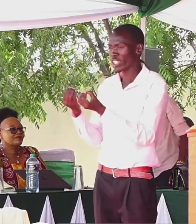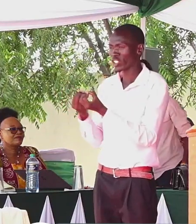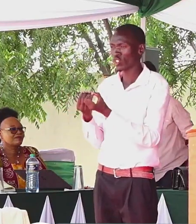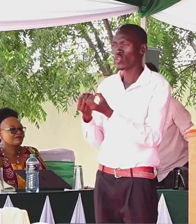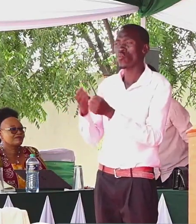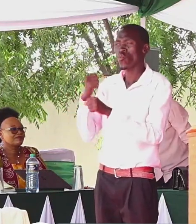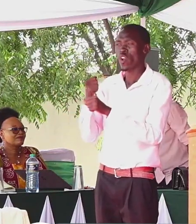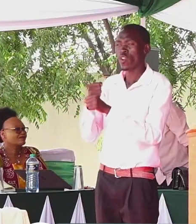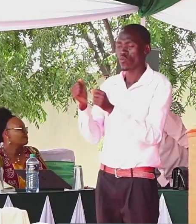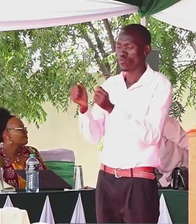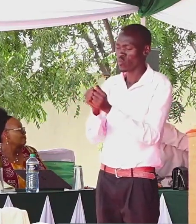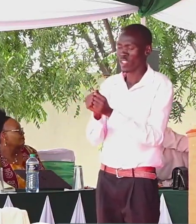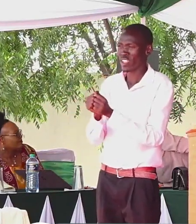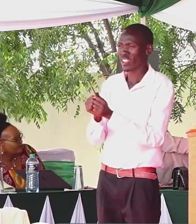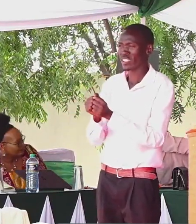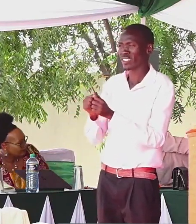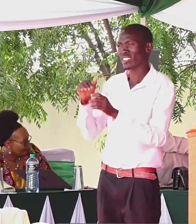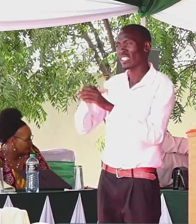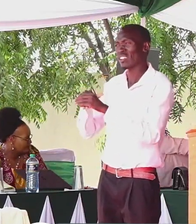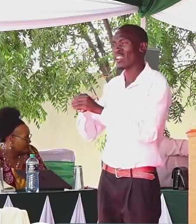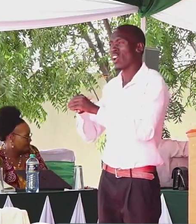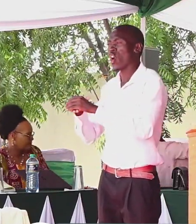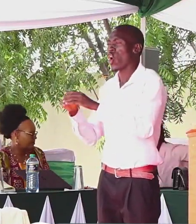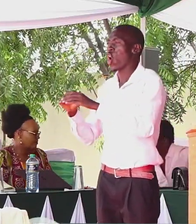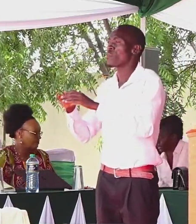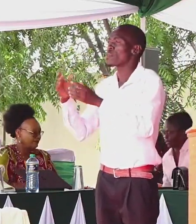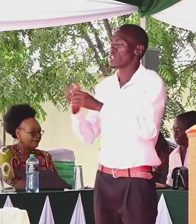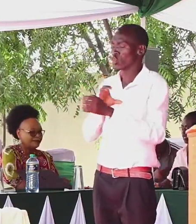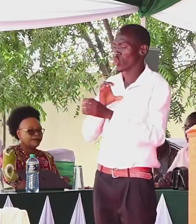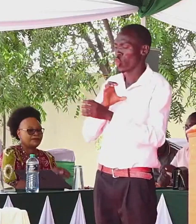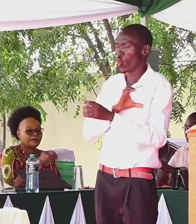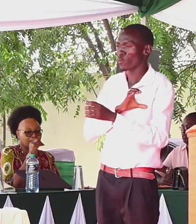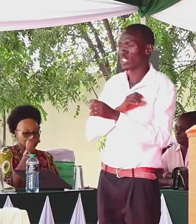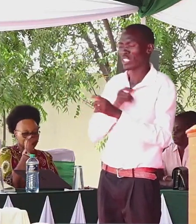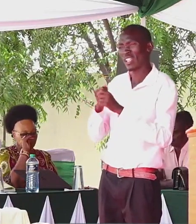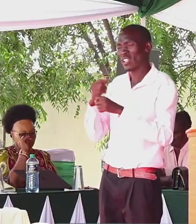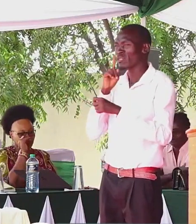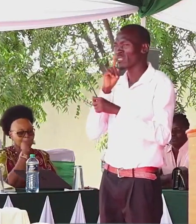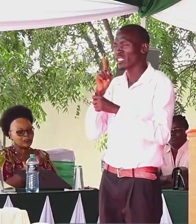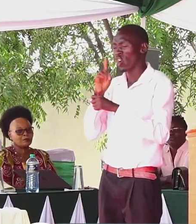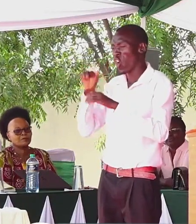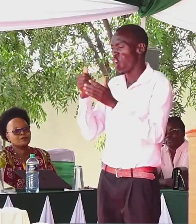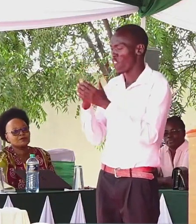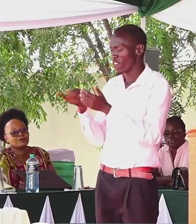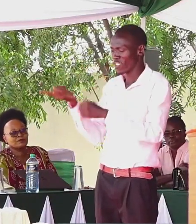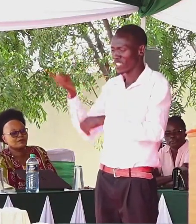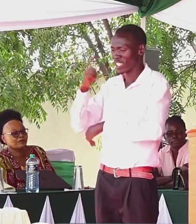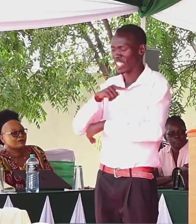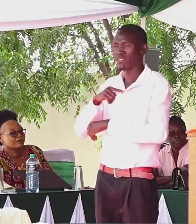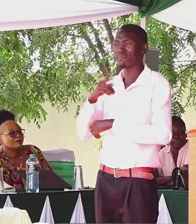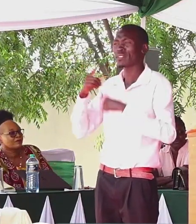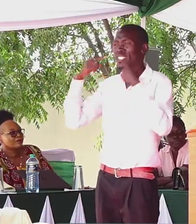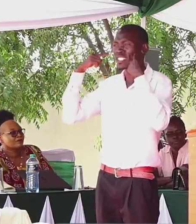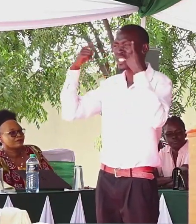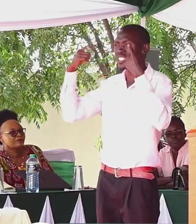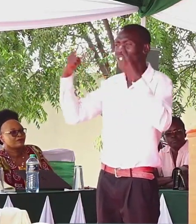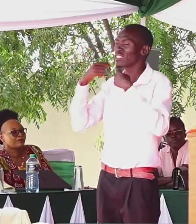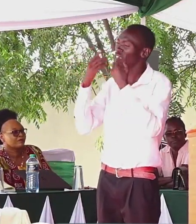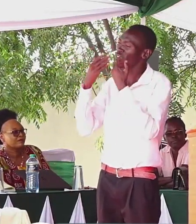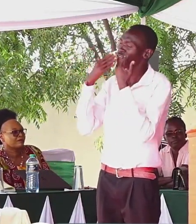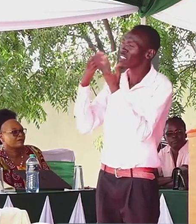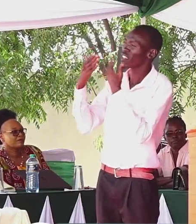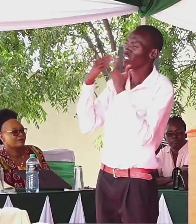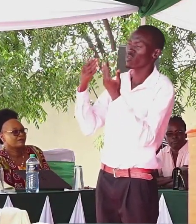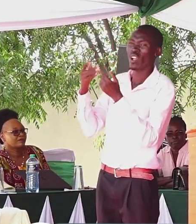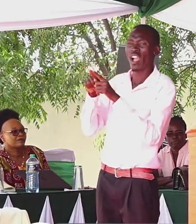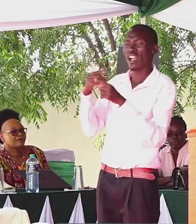us besides the technical committee to ensure that this day becomes a success. I would also wish to say thank you to you as